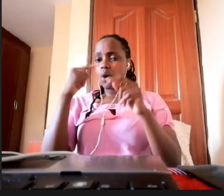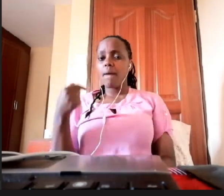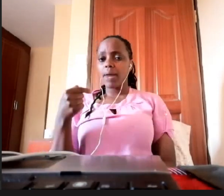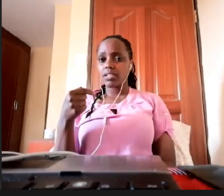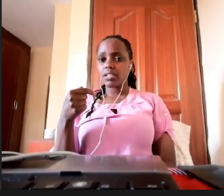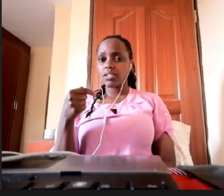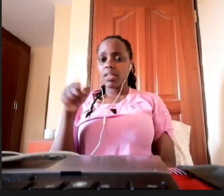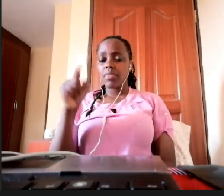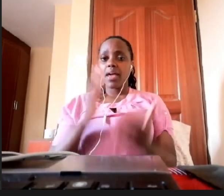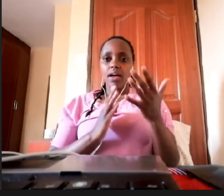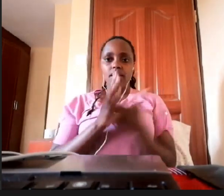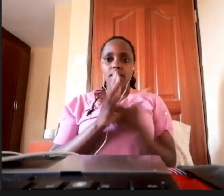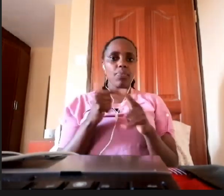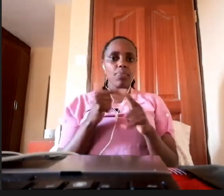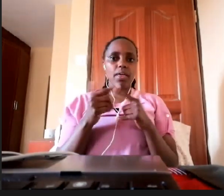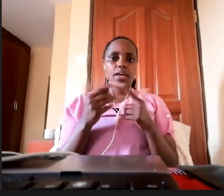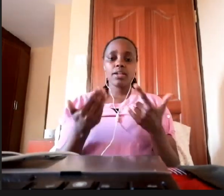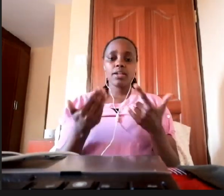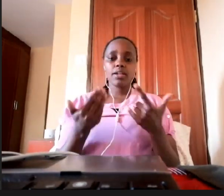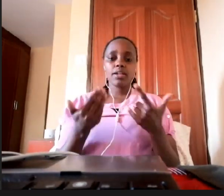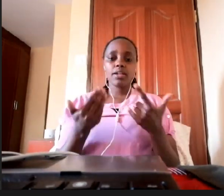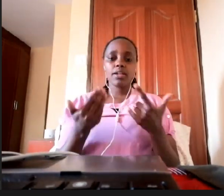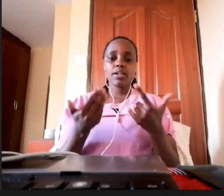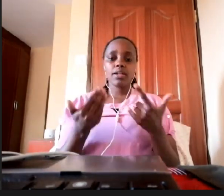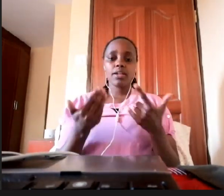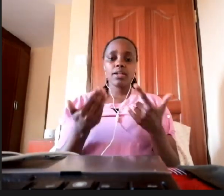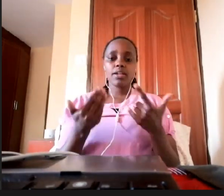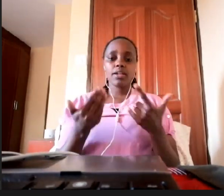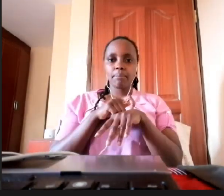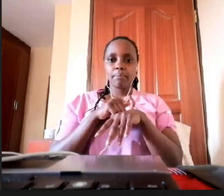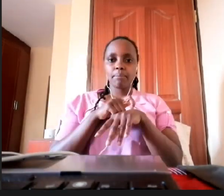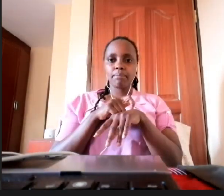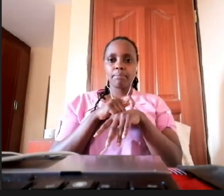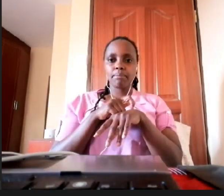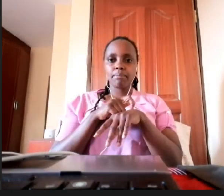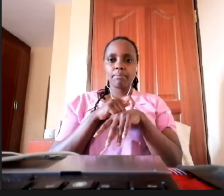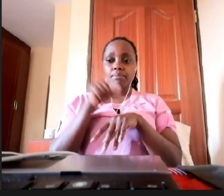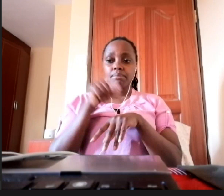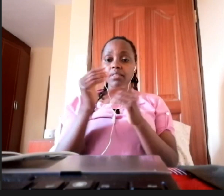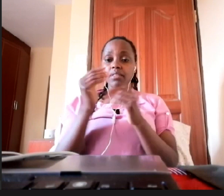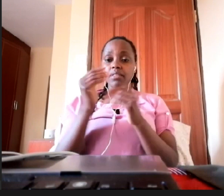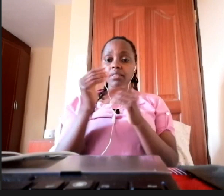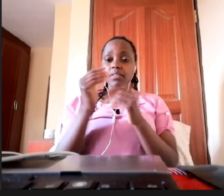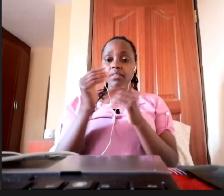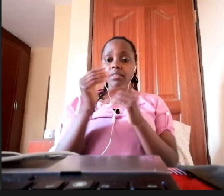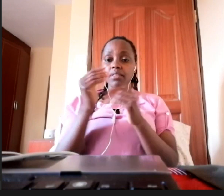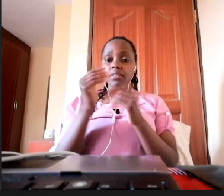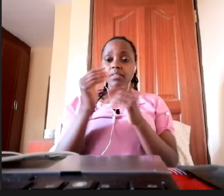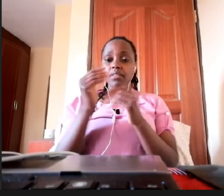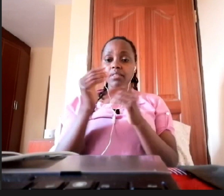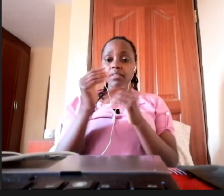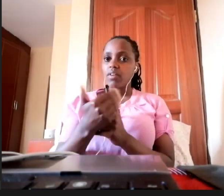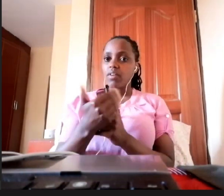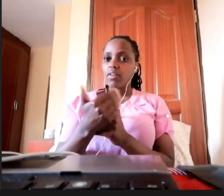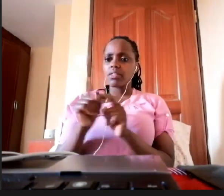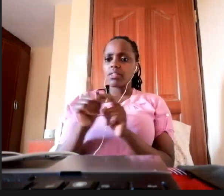their rights. And most times, these children usually are